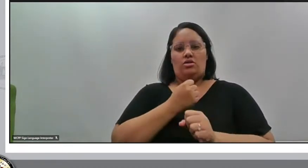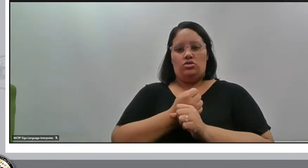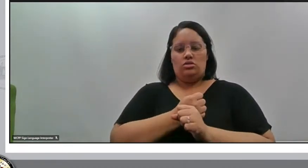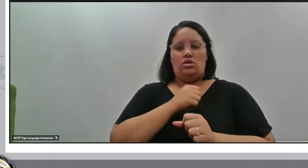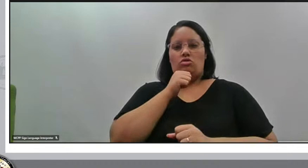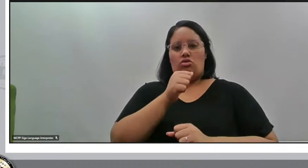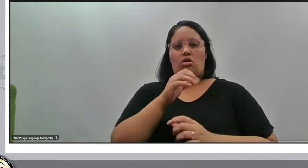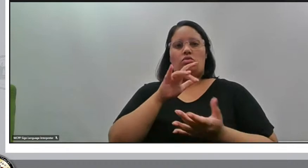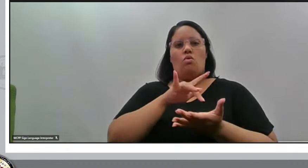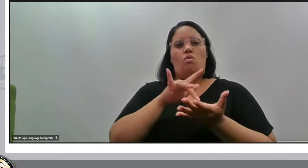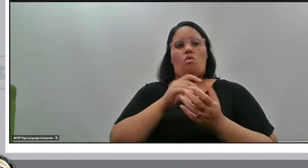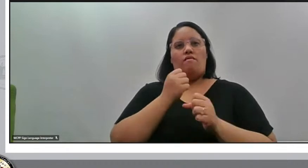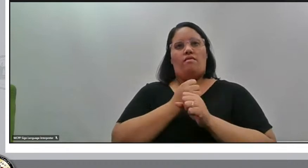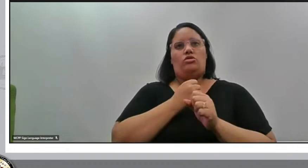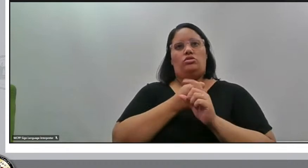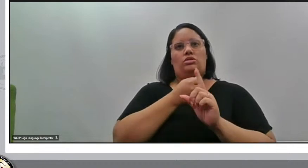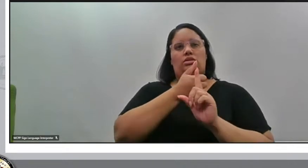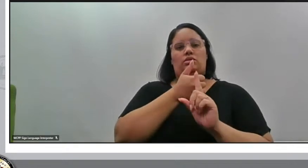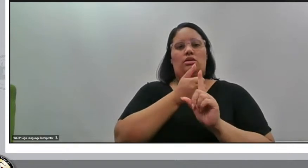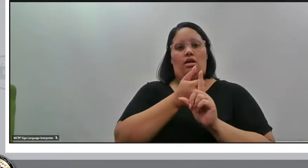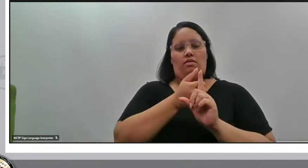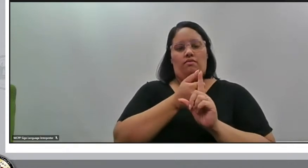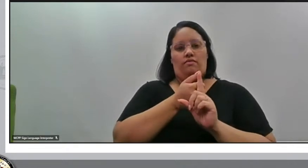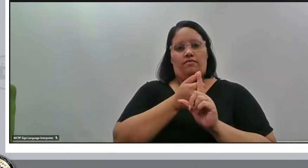core functions itself? Now,